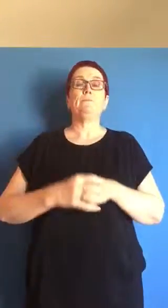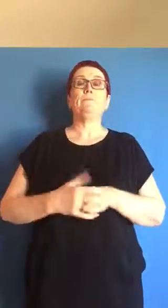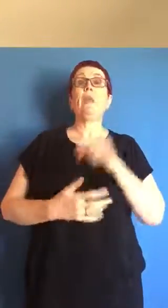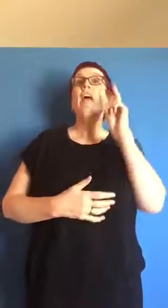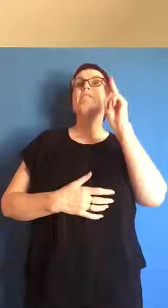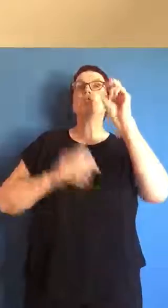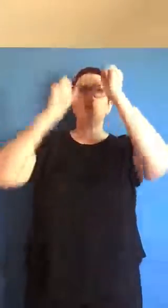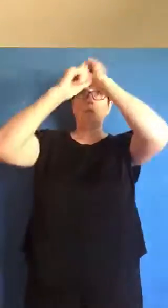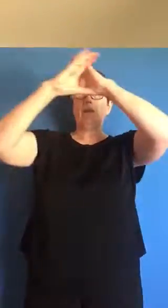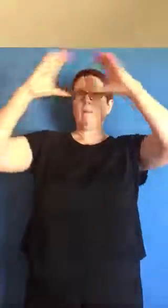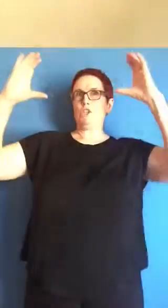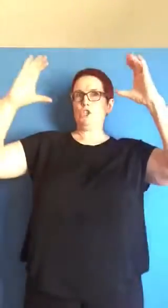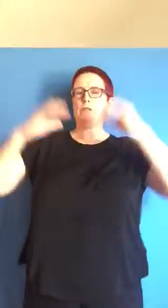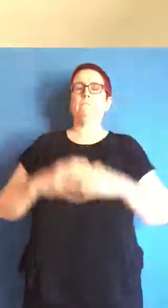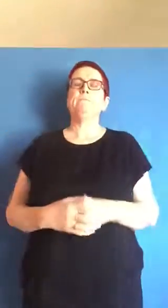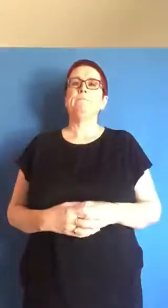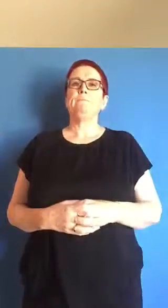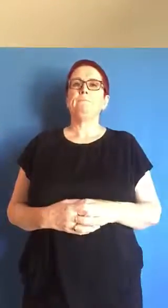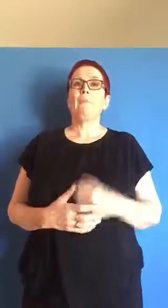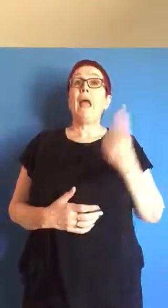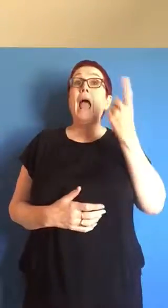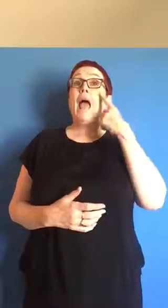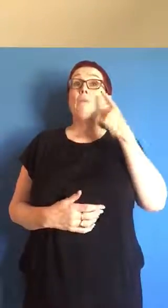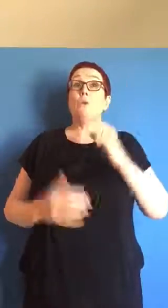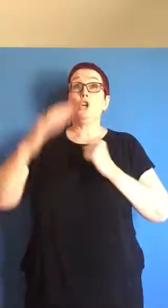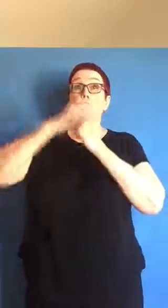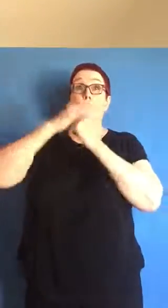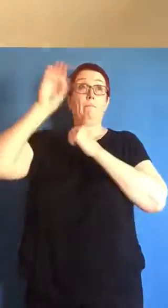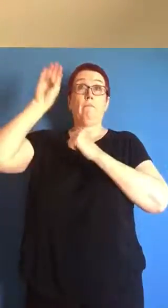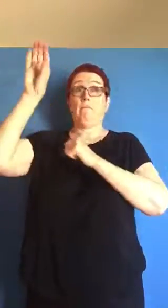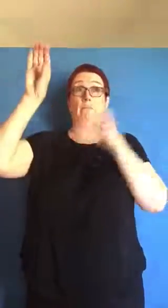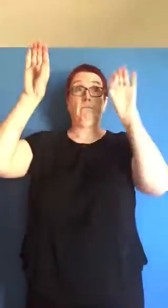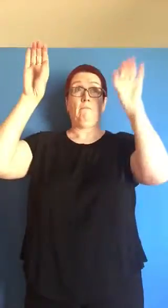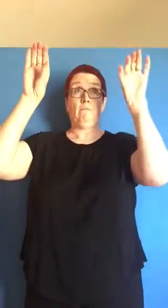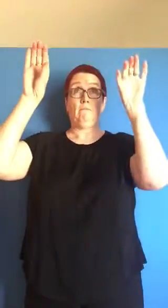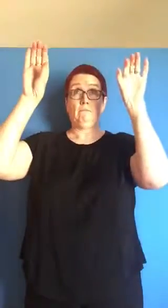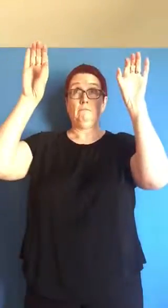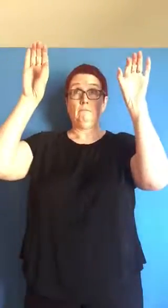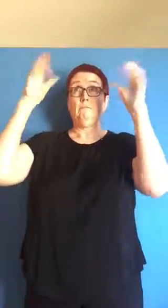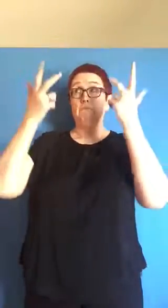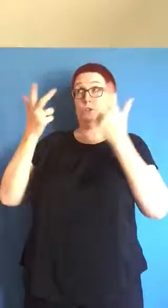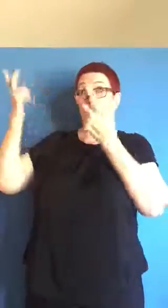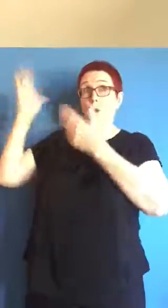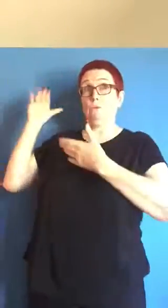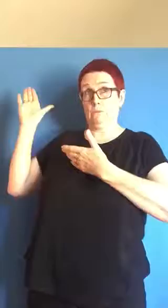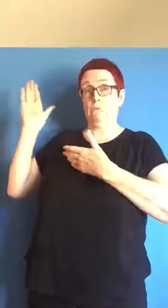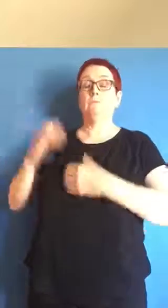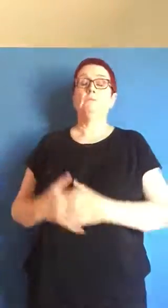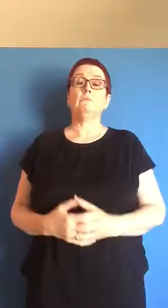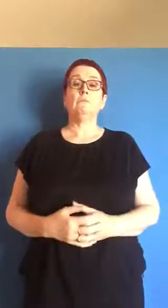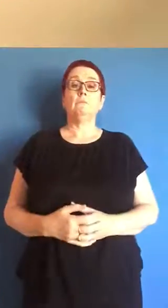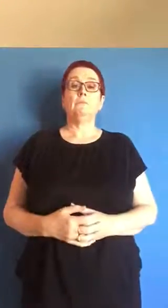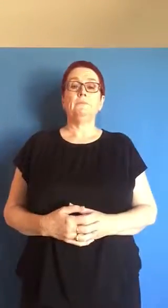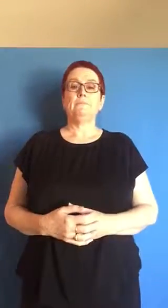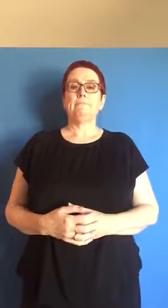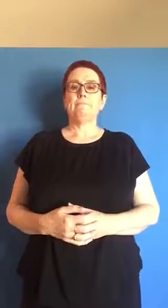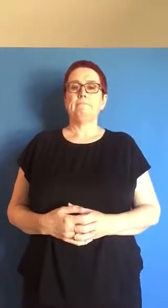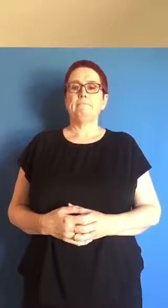imagery. If you look at the top two three-dimensional figures in this display, and I were to ask you, do they have the